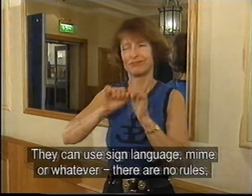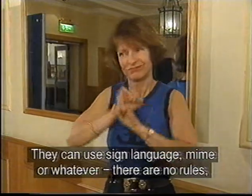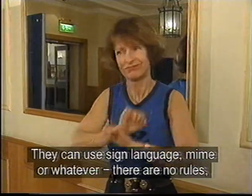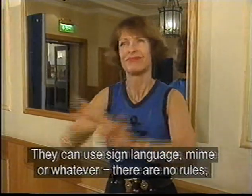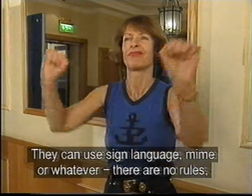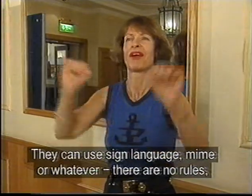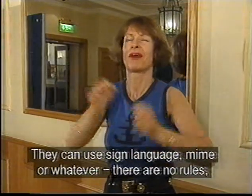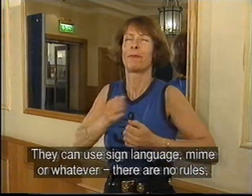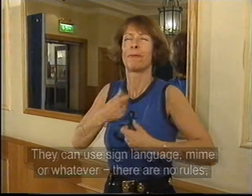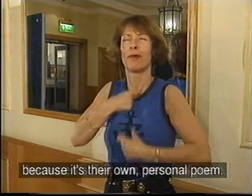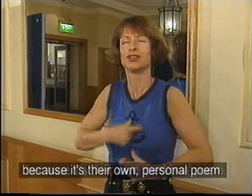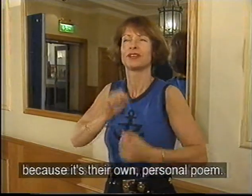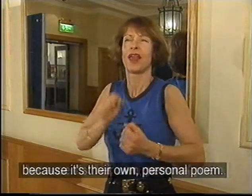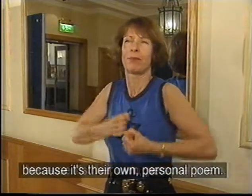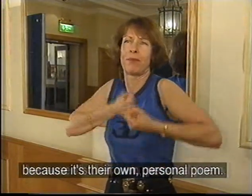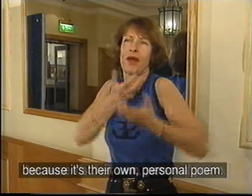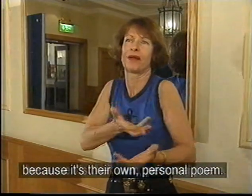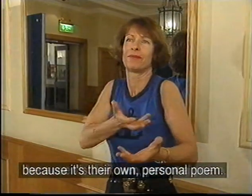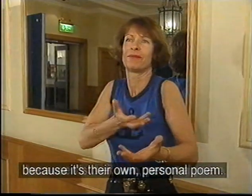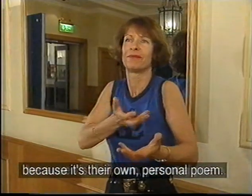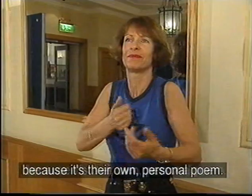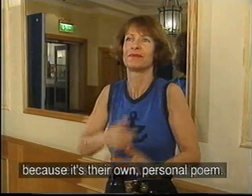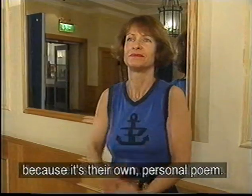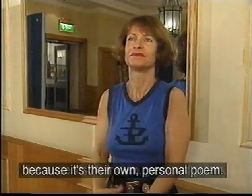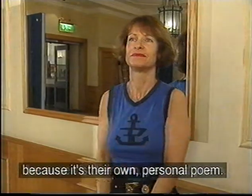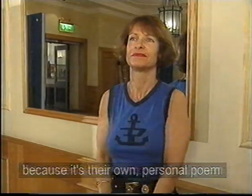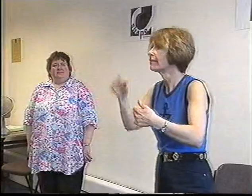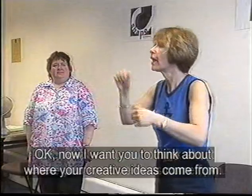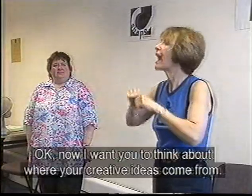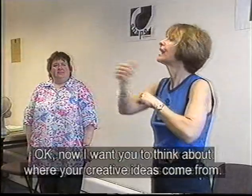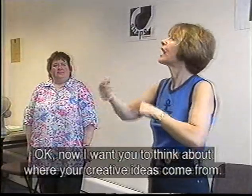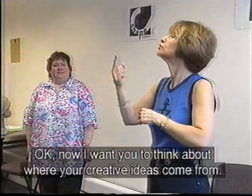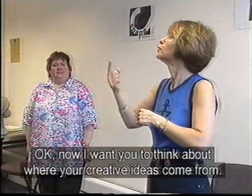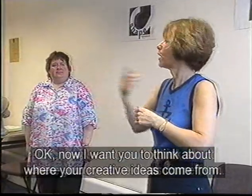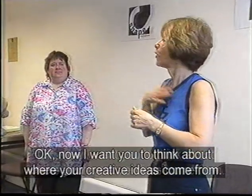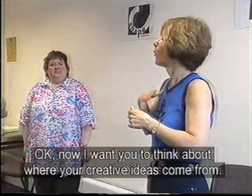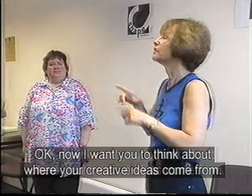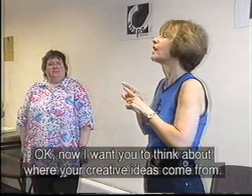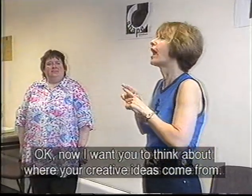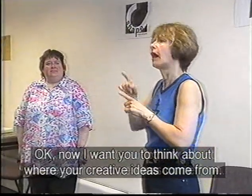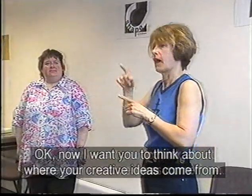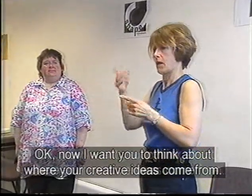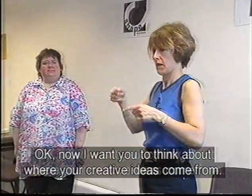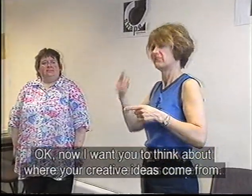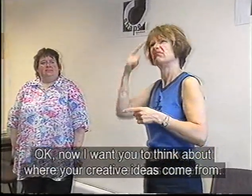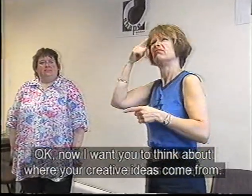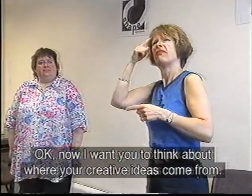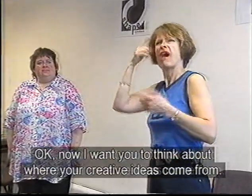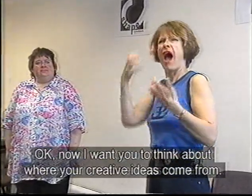no rules, because it's their own personal poem. Okay, the next thing I want you to do is to think